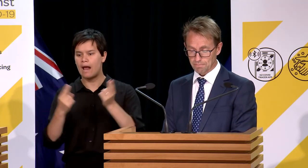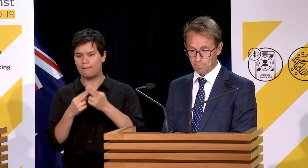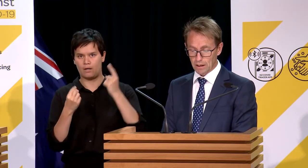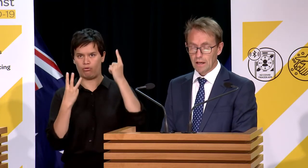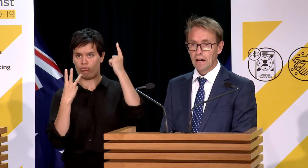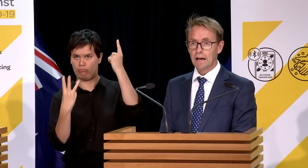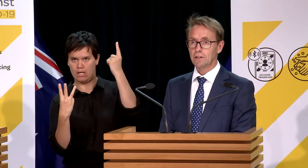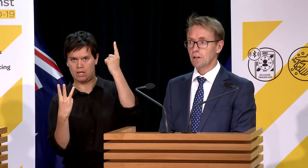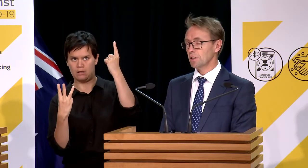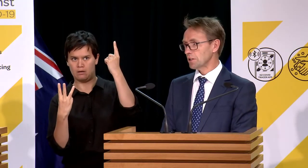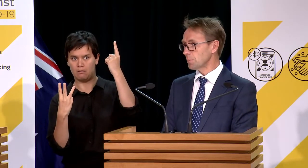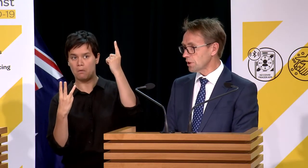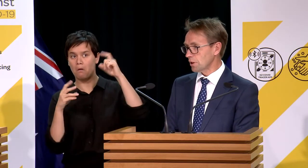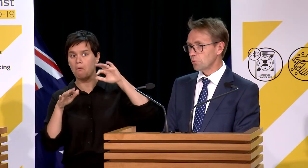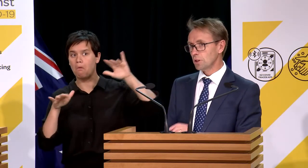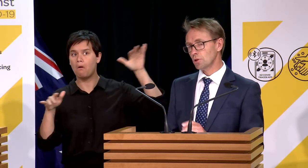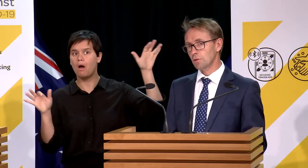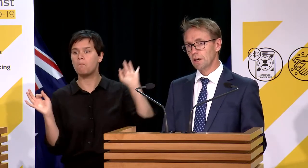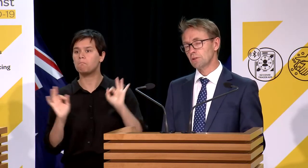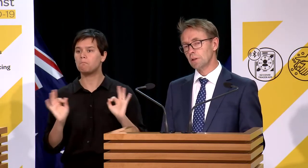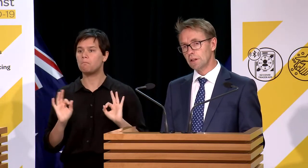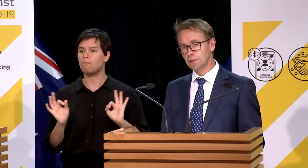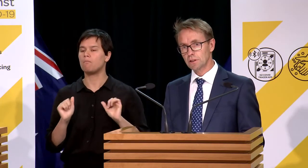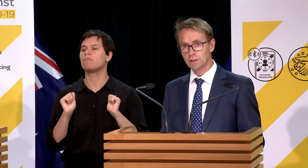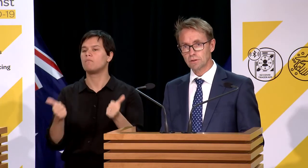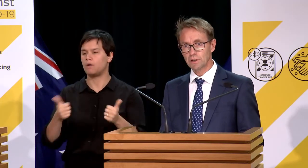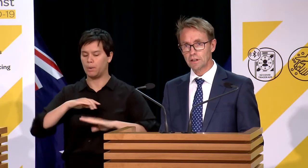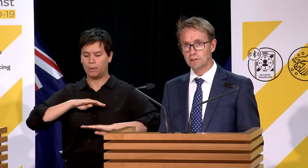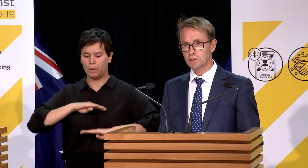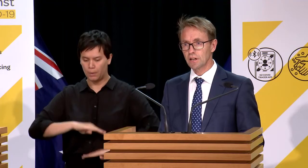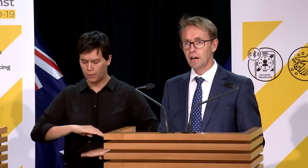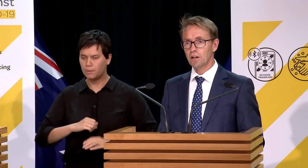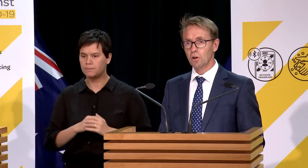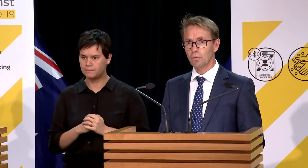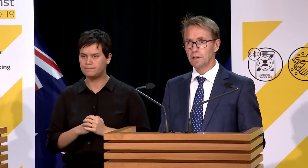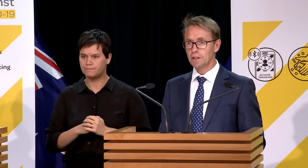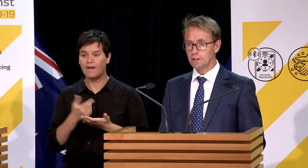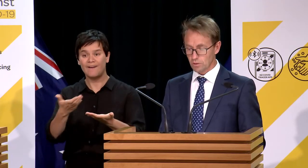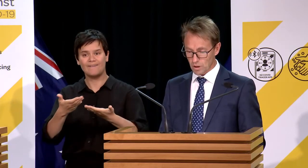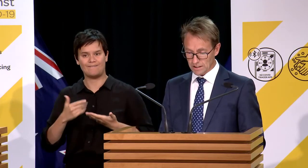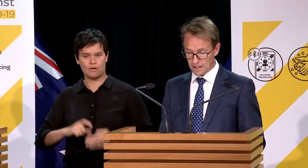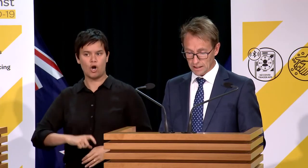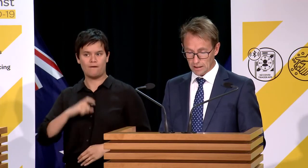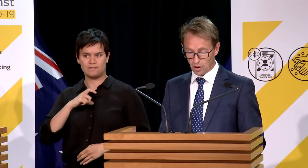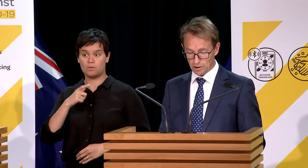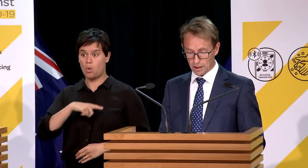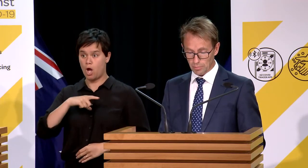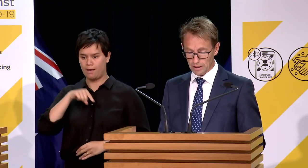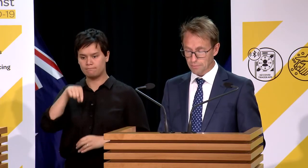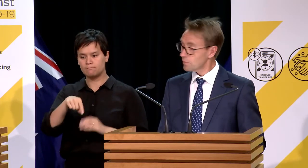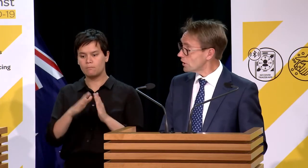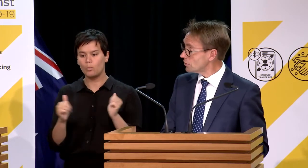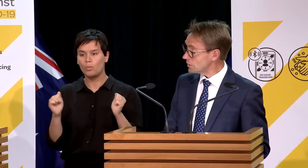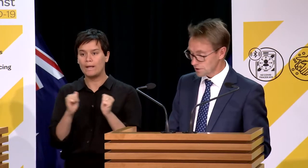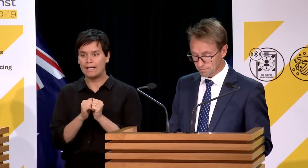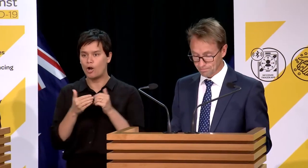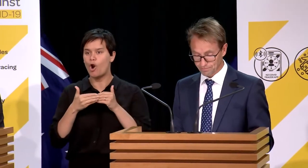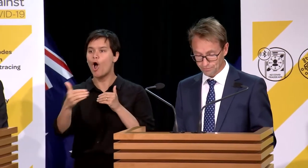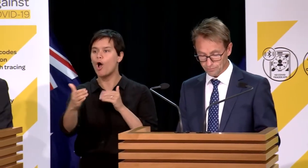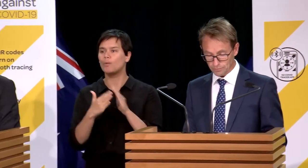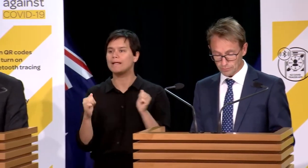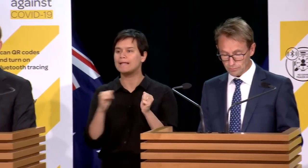of weeks. And I think that's particularly reassuring as we head into this weekend's long weekend Waitangi holiday break. Thank you,